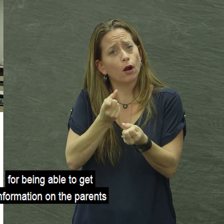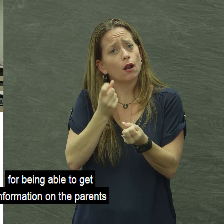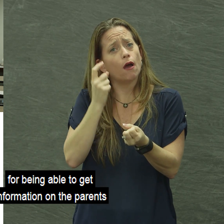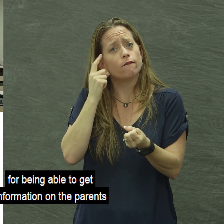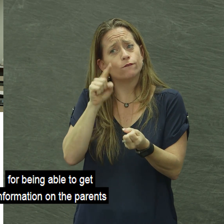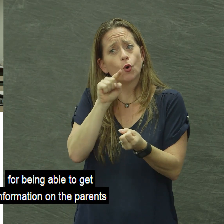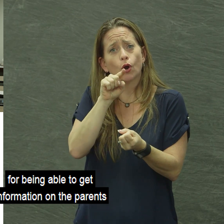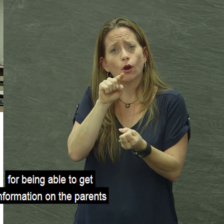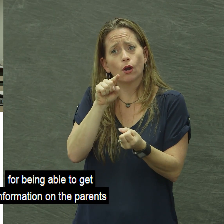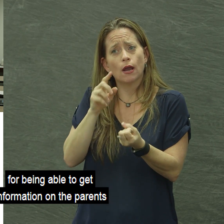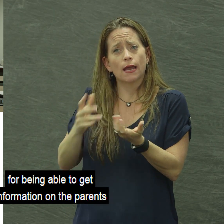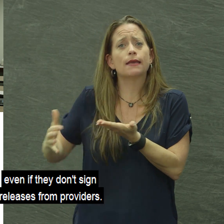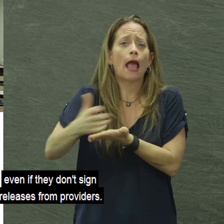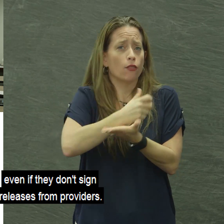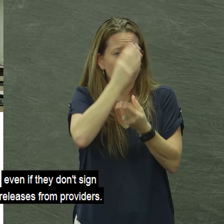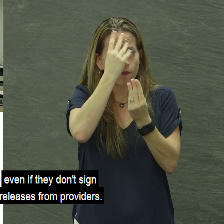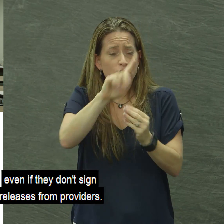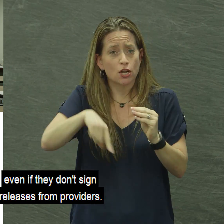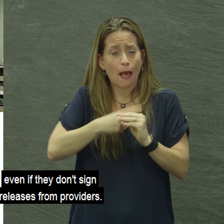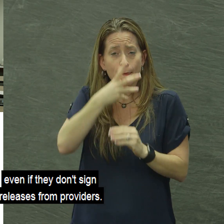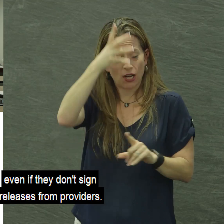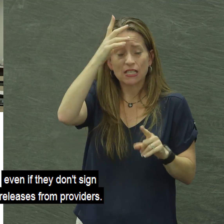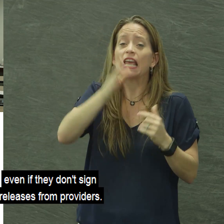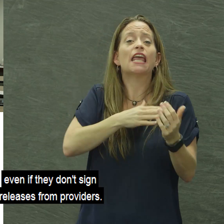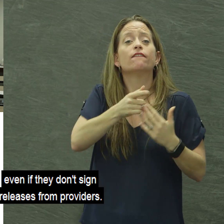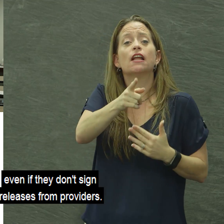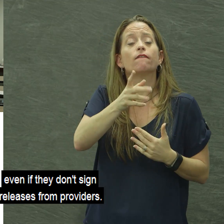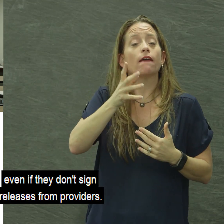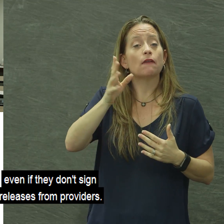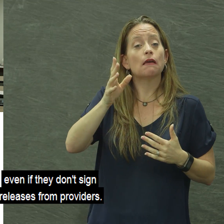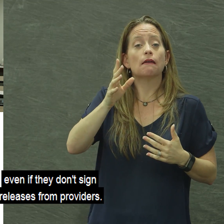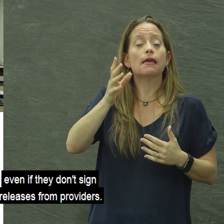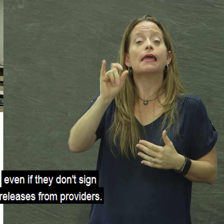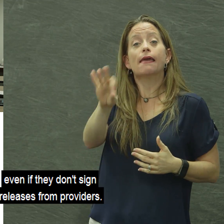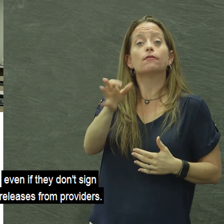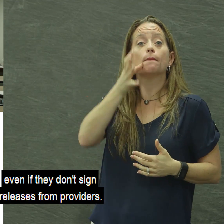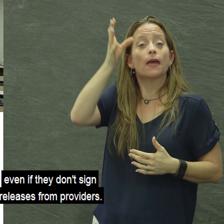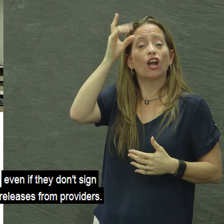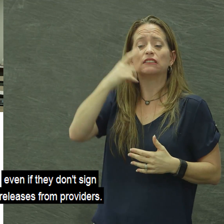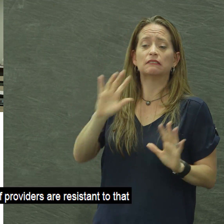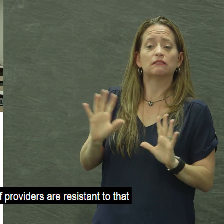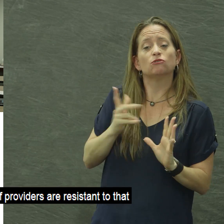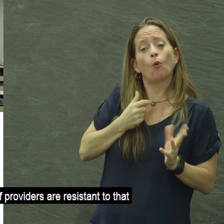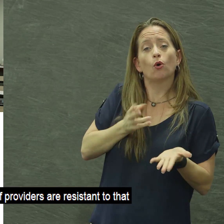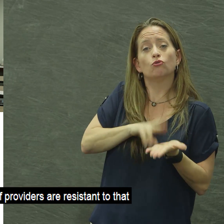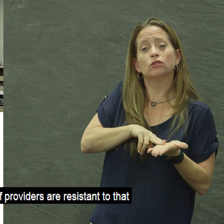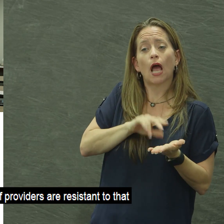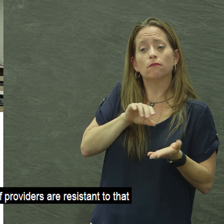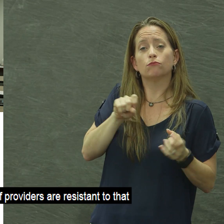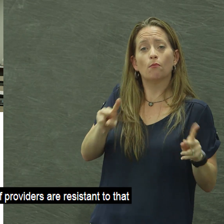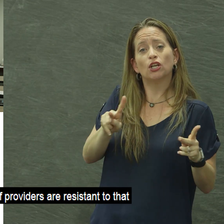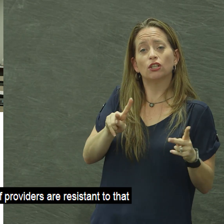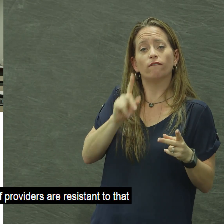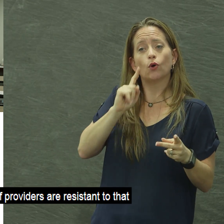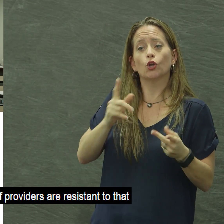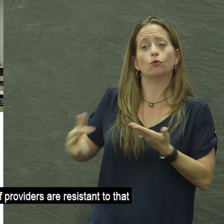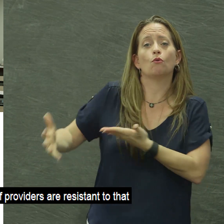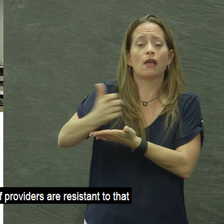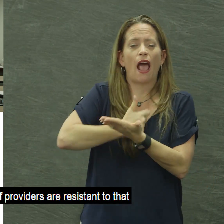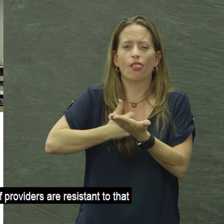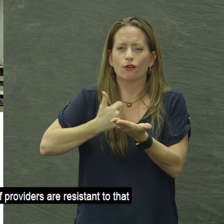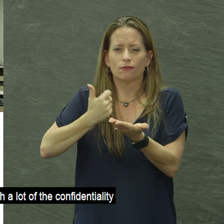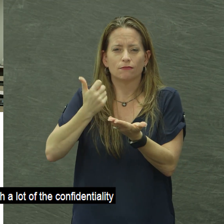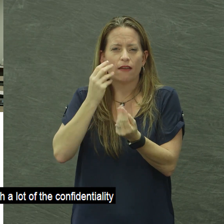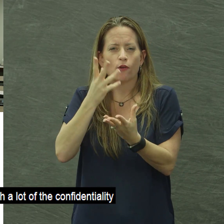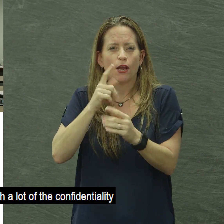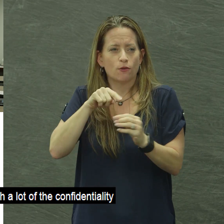get information on the parents, even if they don't sign releases from providers. A lot of providers are resistant